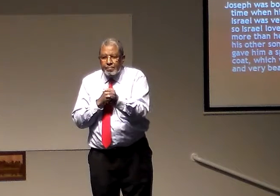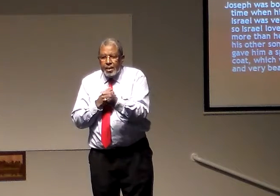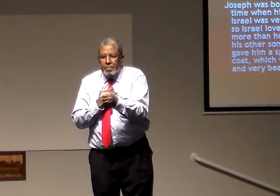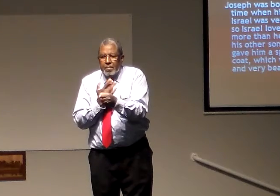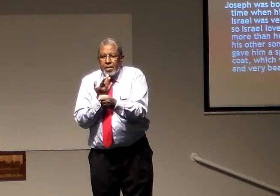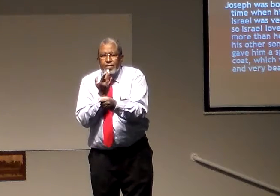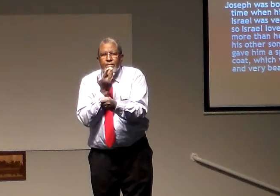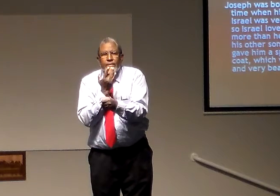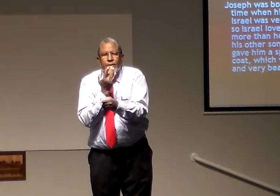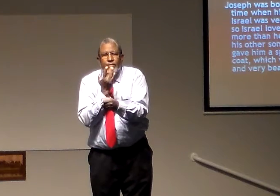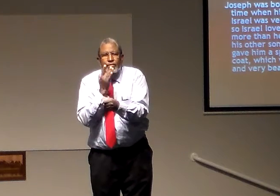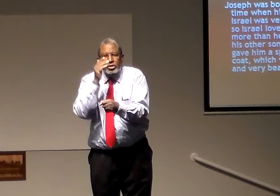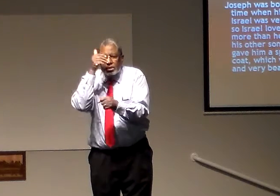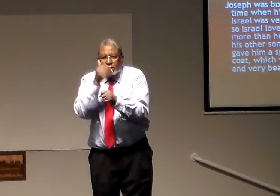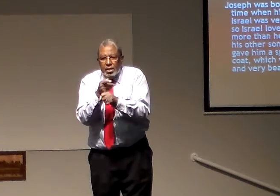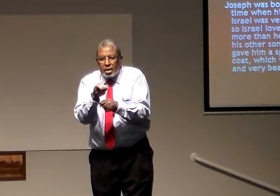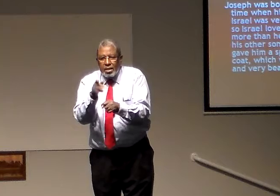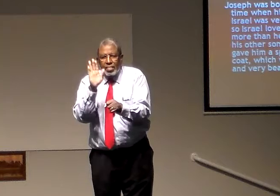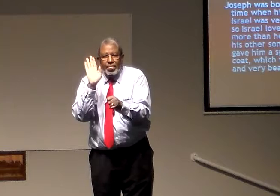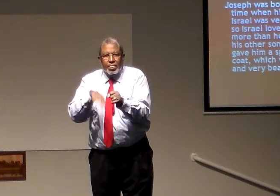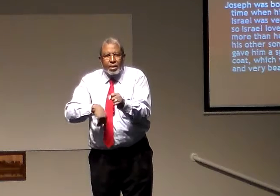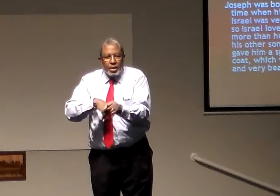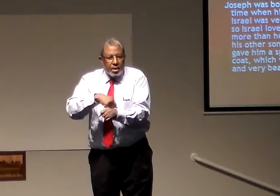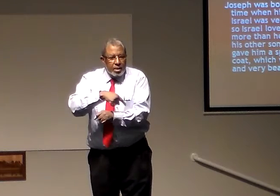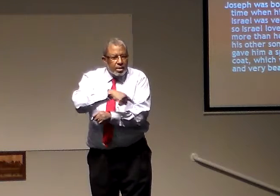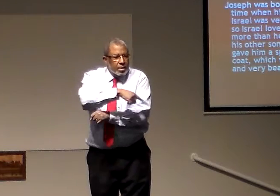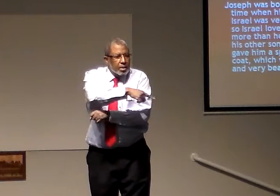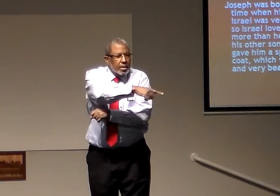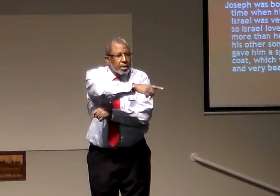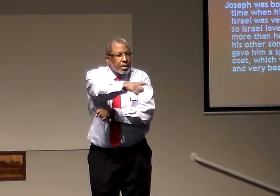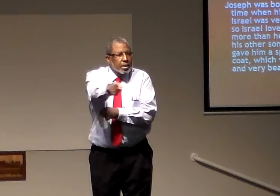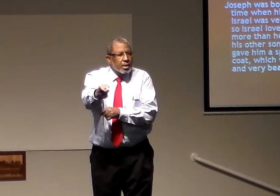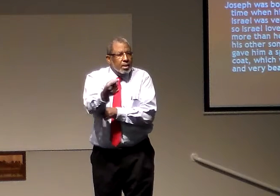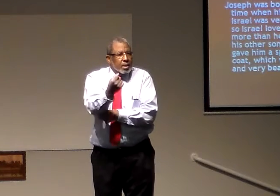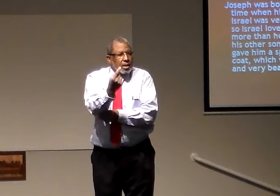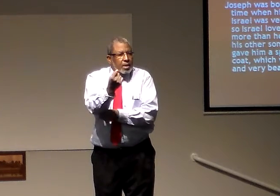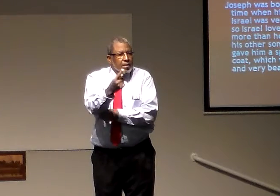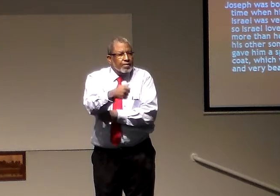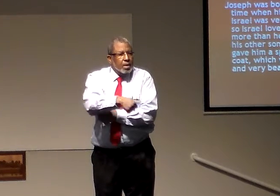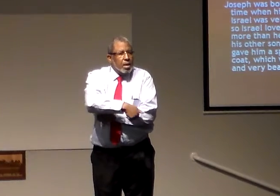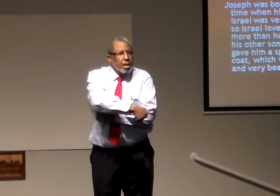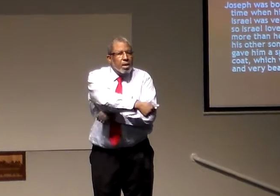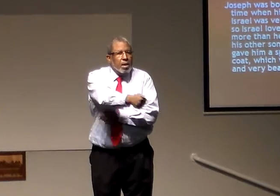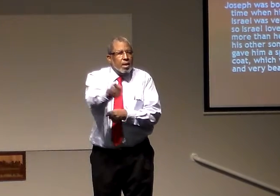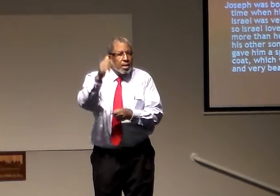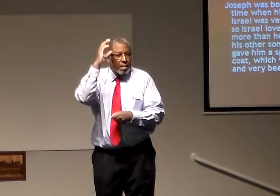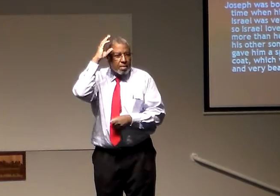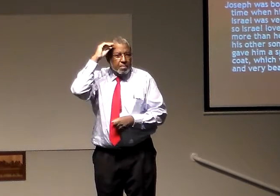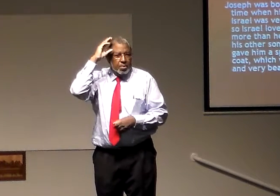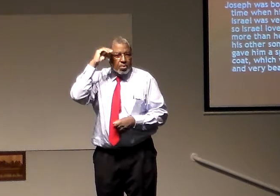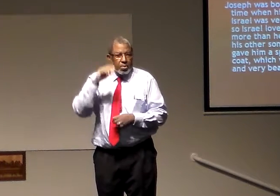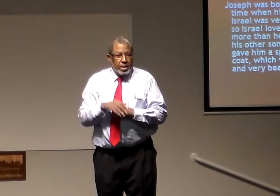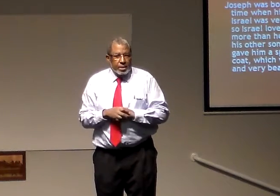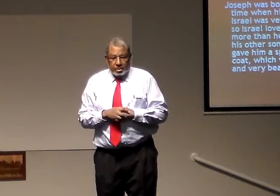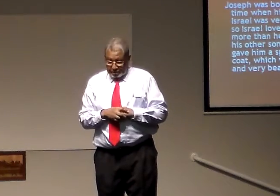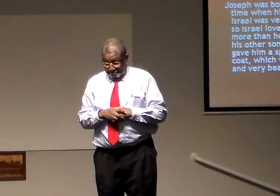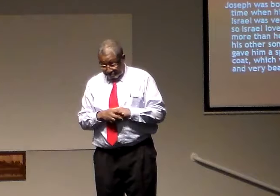loved him more than any of his other sons.